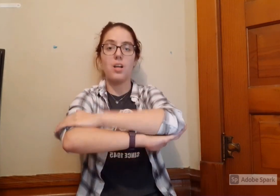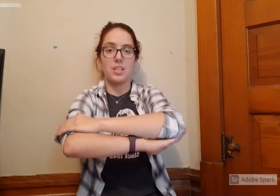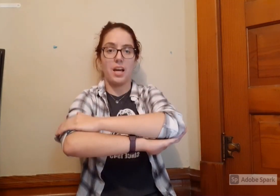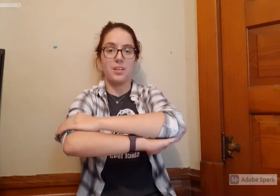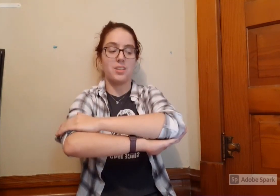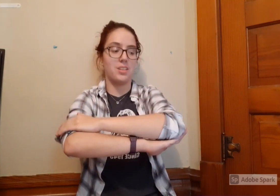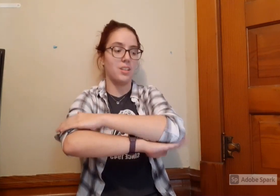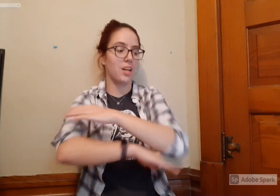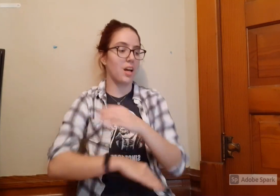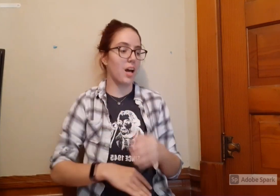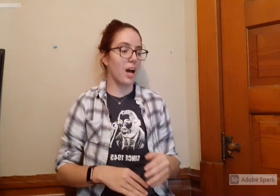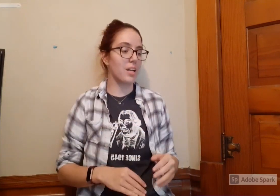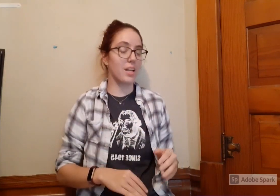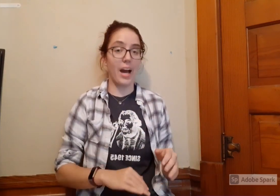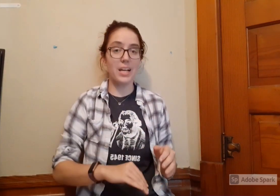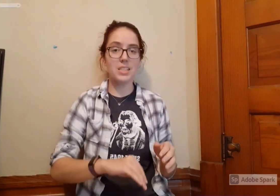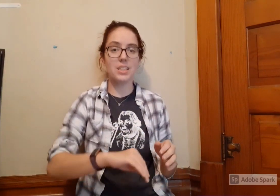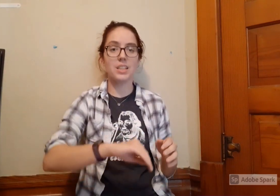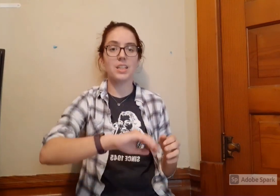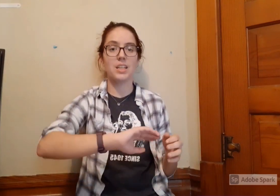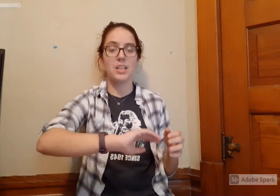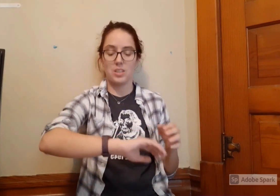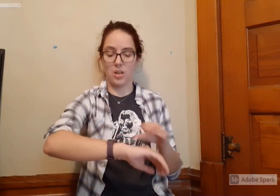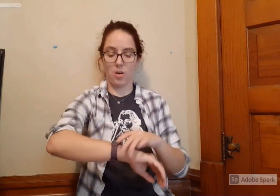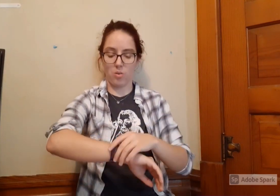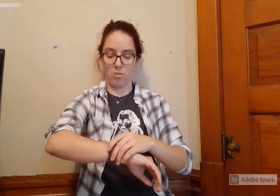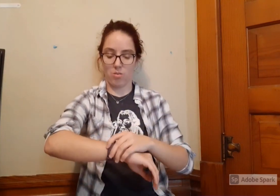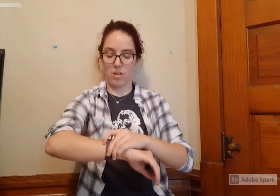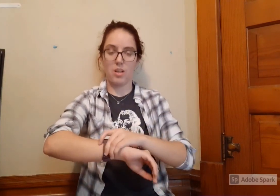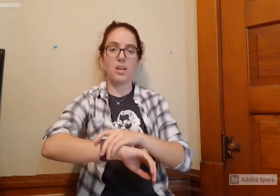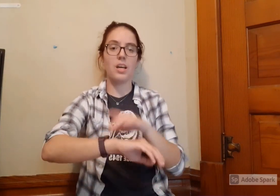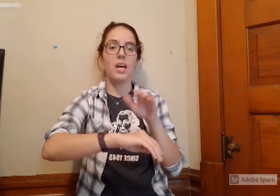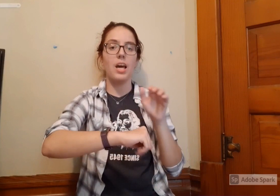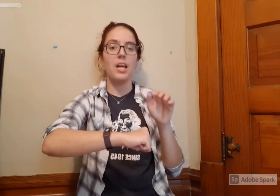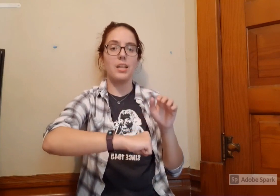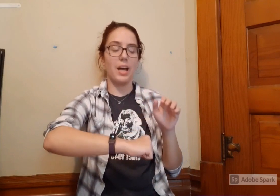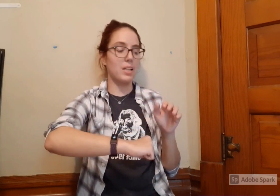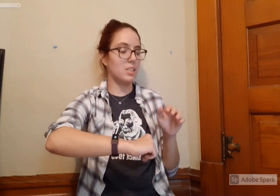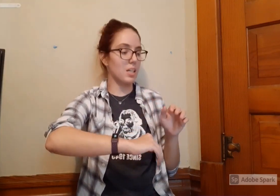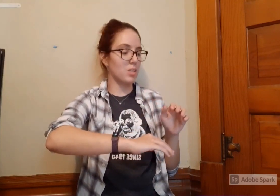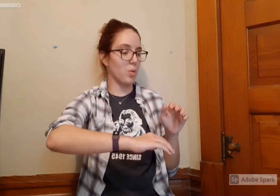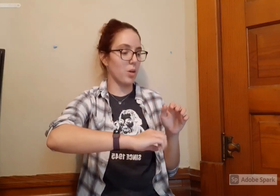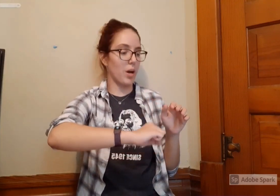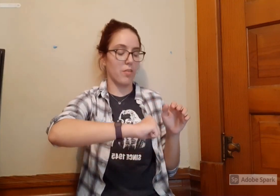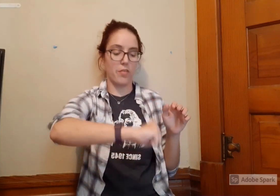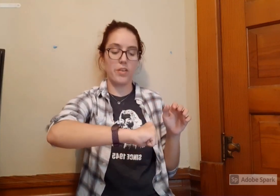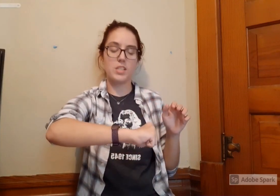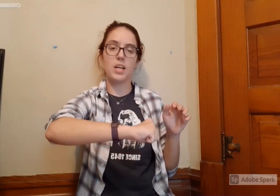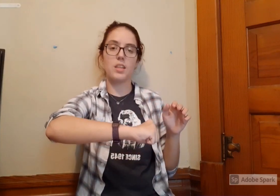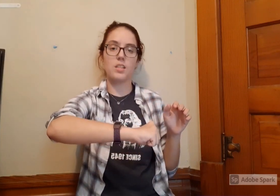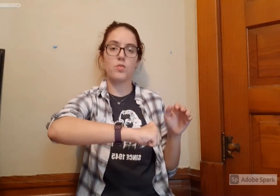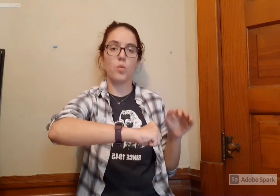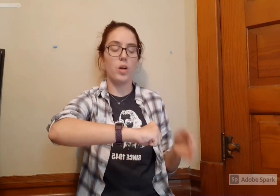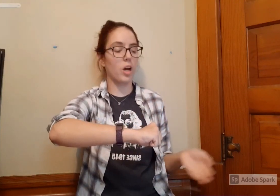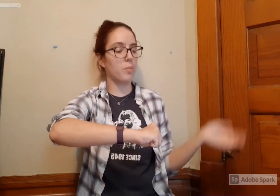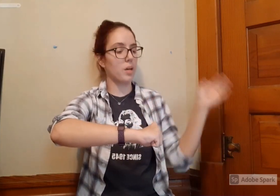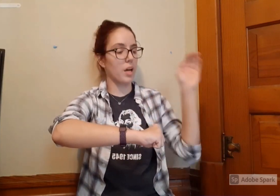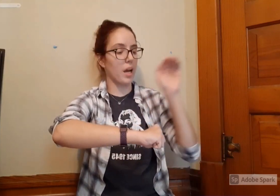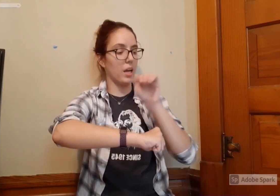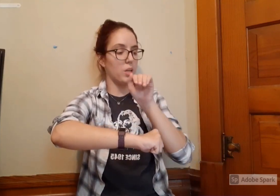day. Night, so hold on. Night is where you have your fist like this for one arm, and you kind